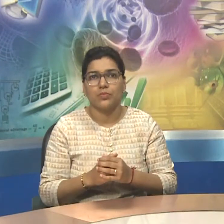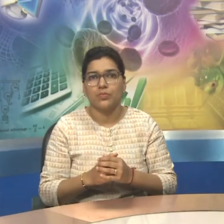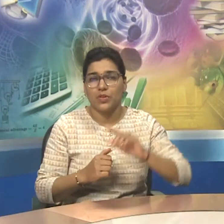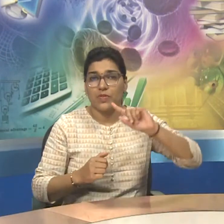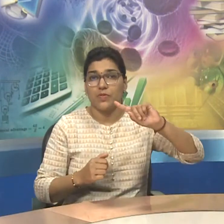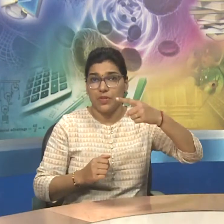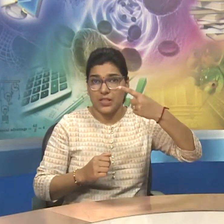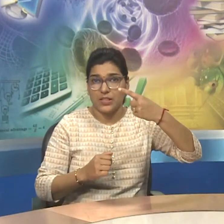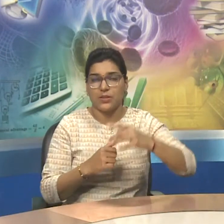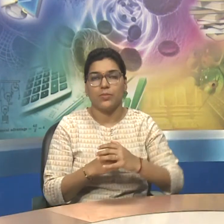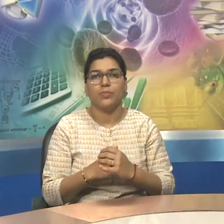Objectives of this lesson.